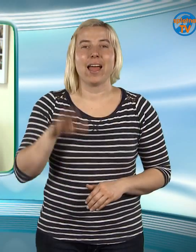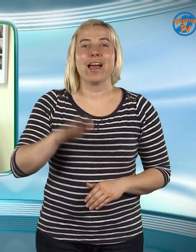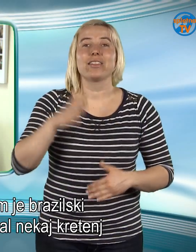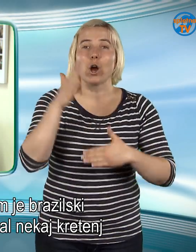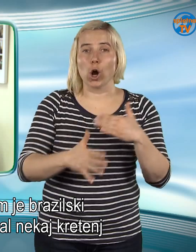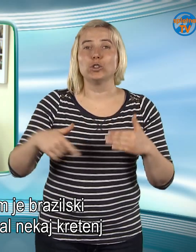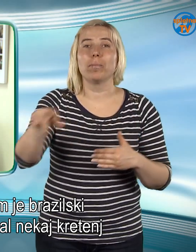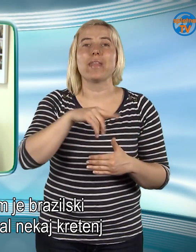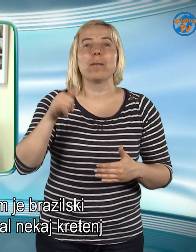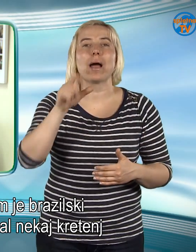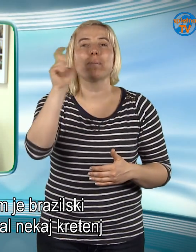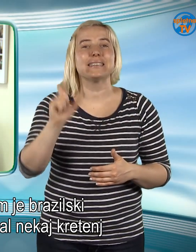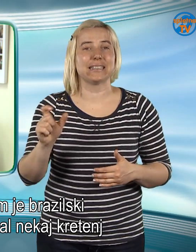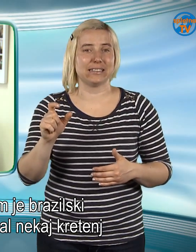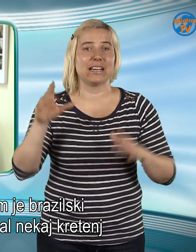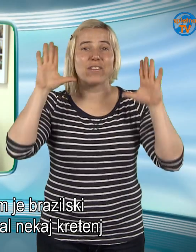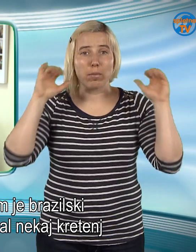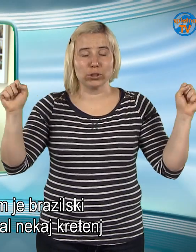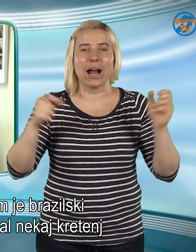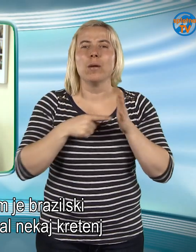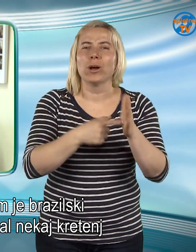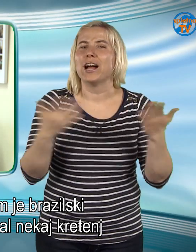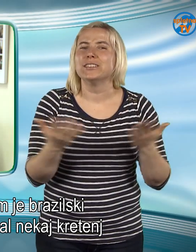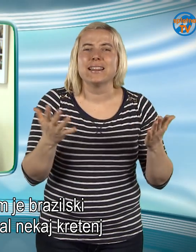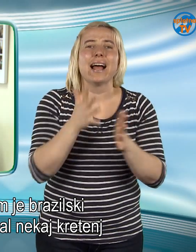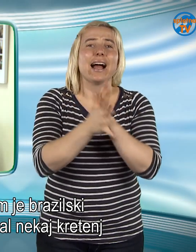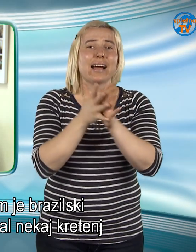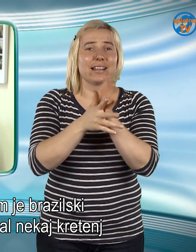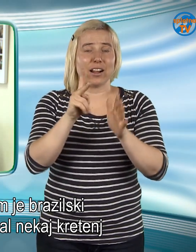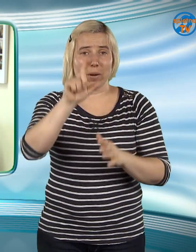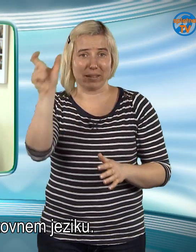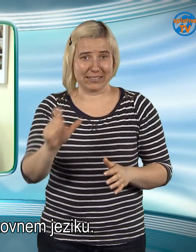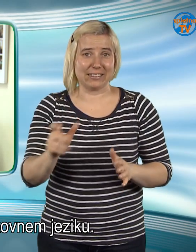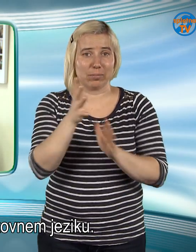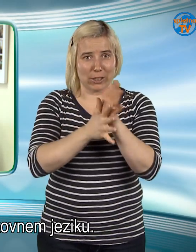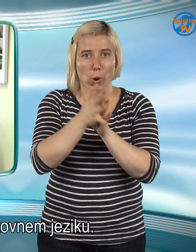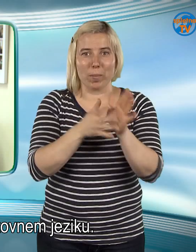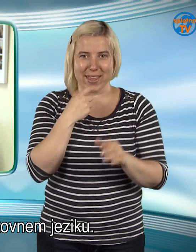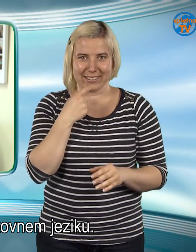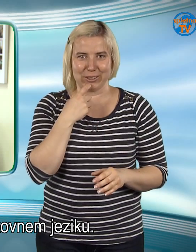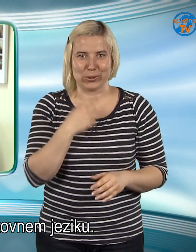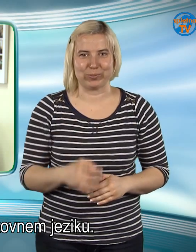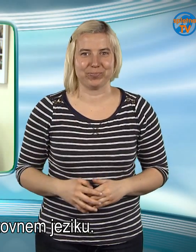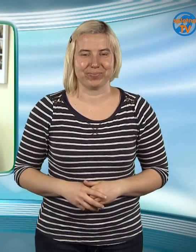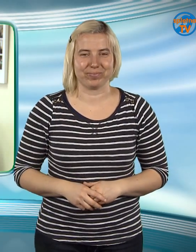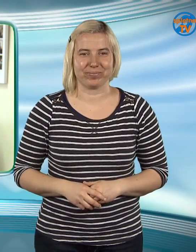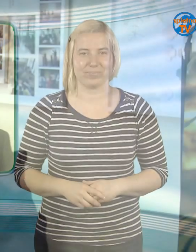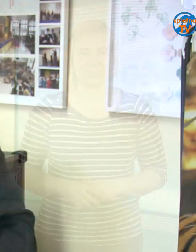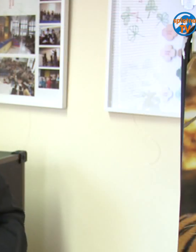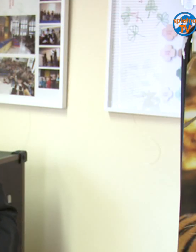Na koncu pa nam je brazilski veleposlanik pokazal nekaj kreten v brazilskem znakovnem jeziku. For